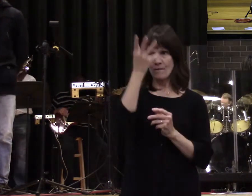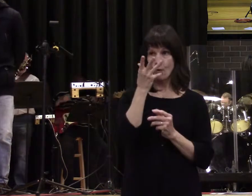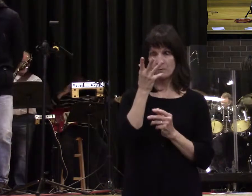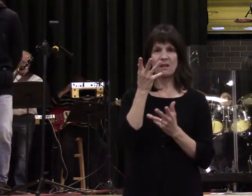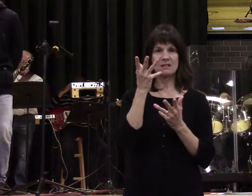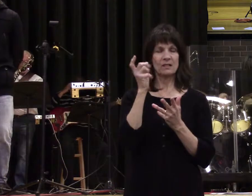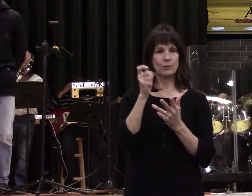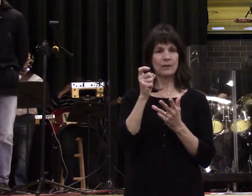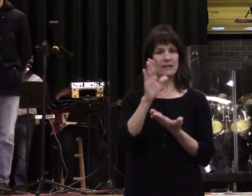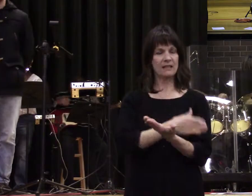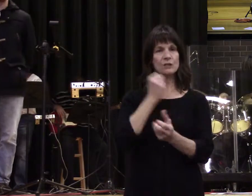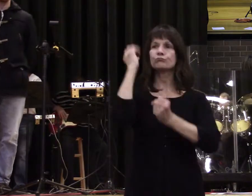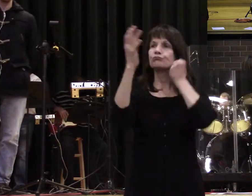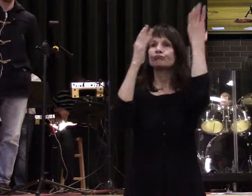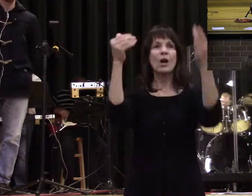is? And